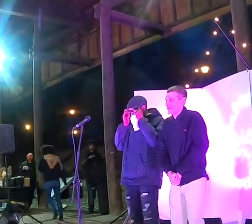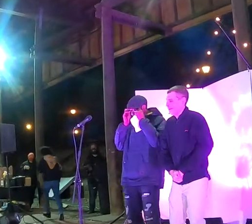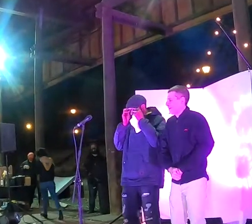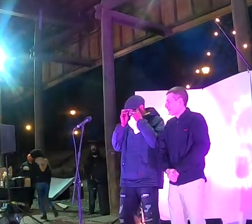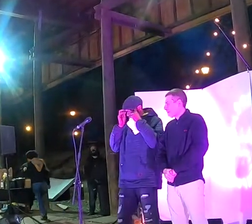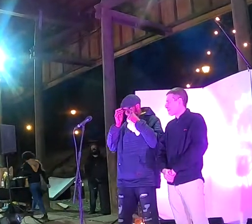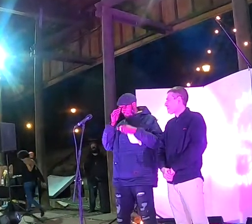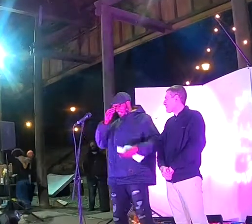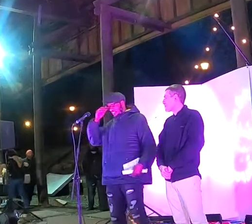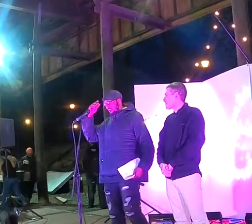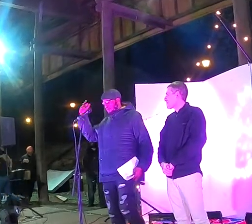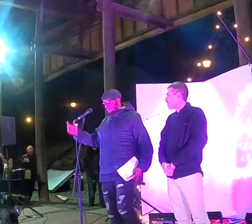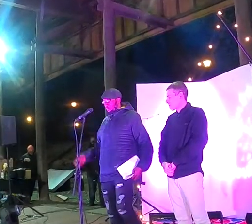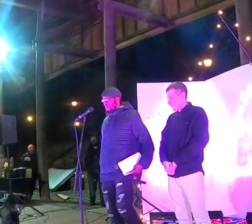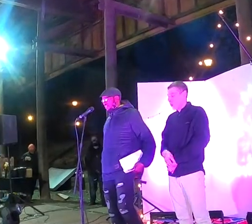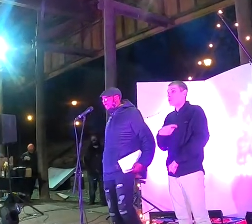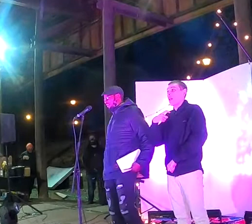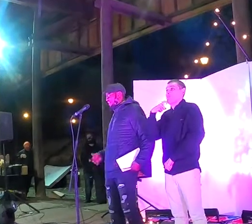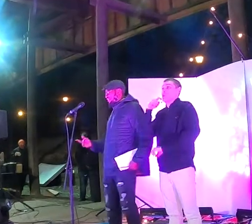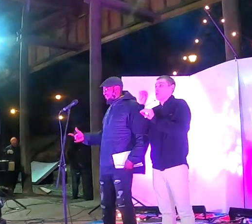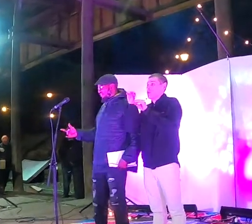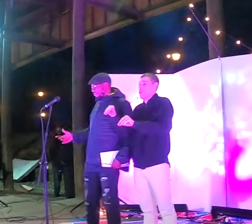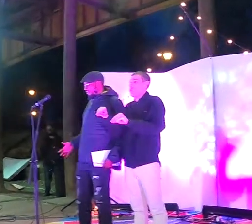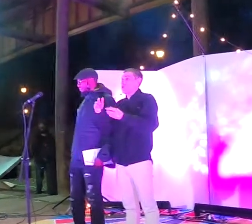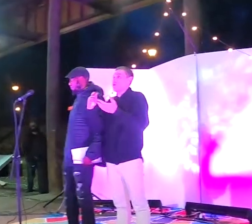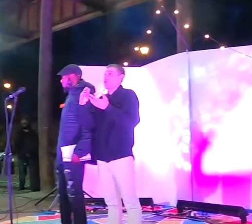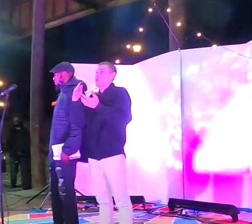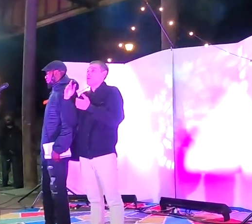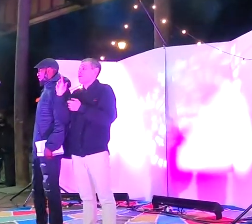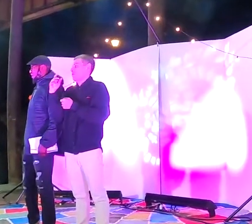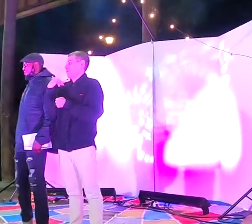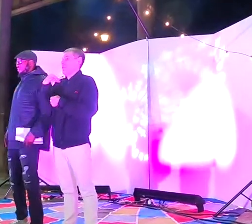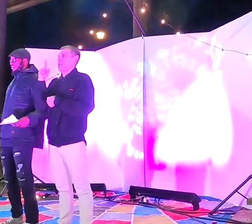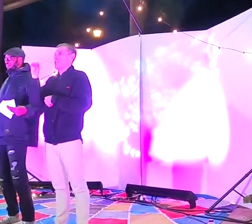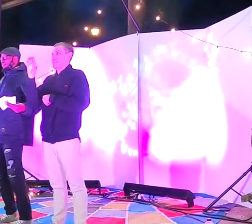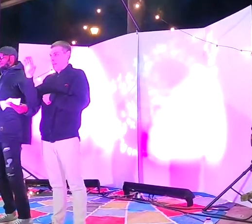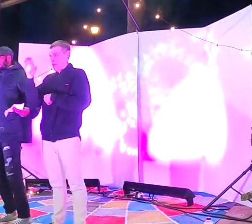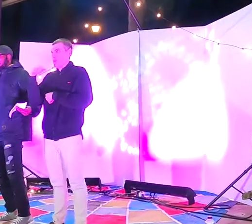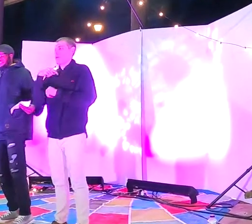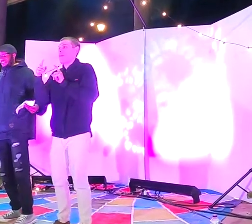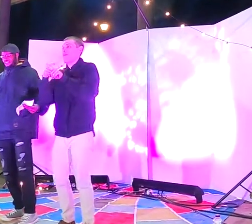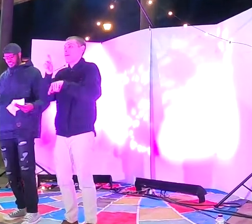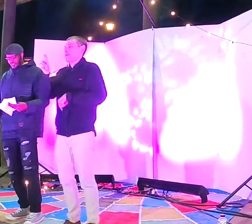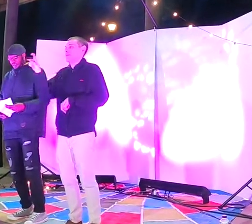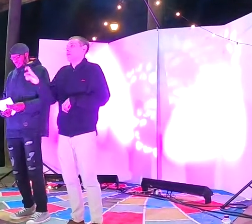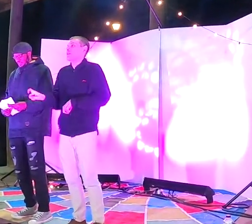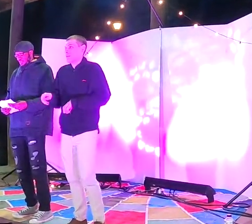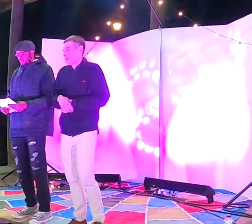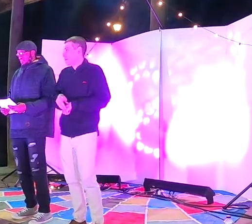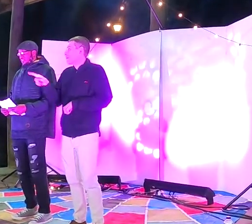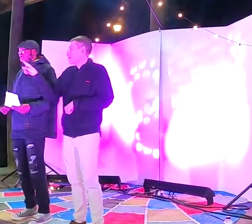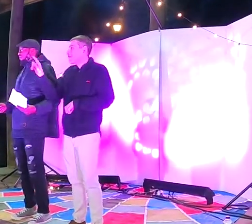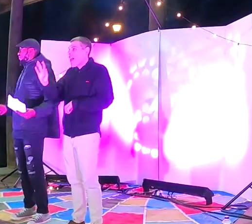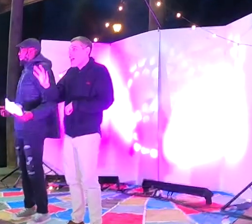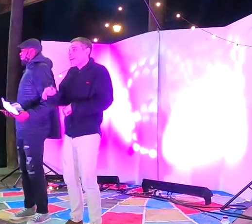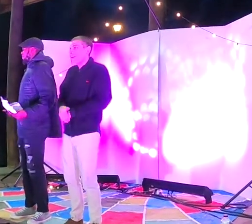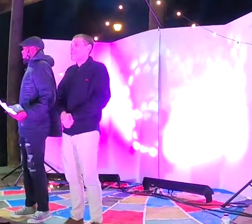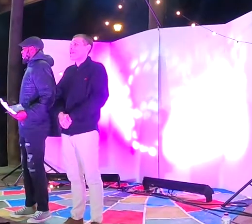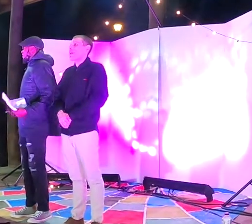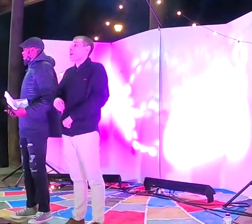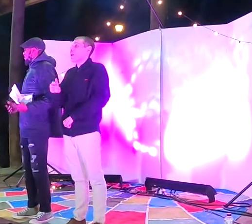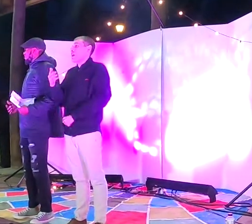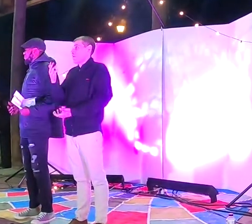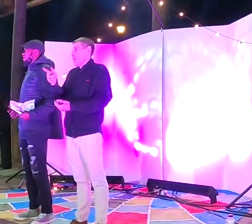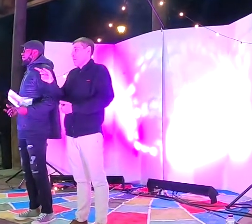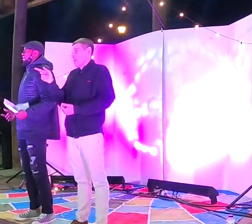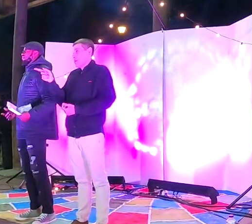money. I just moved to Portland last December. I'm originally from Texas. I don't know if you can